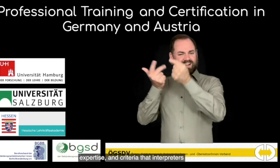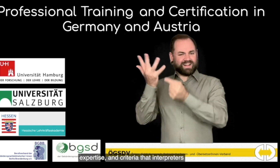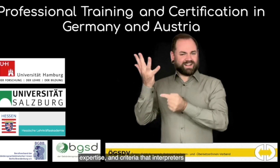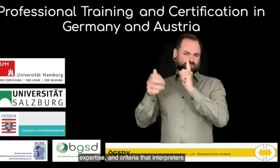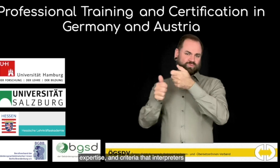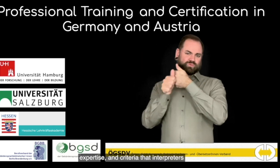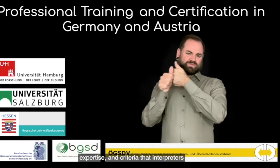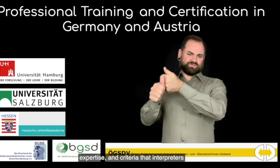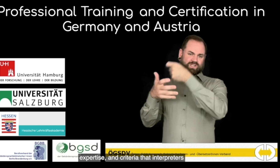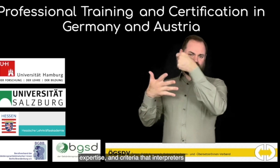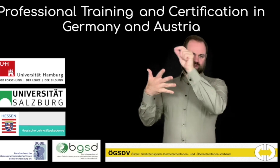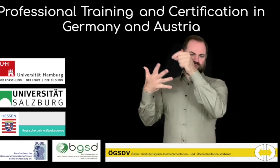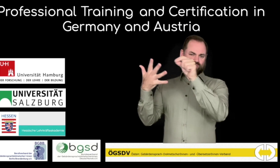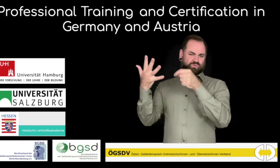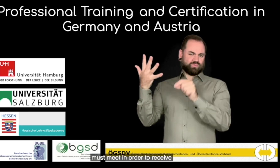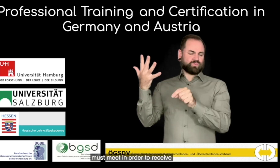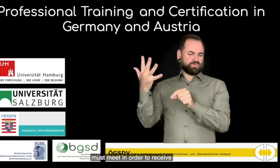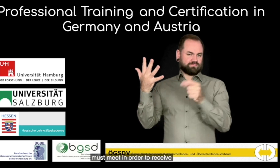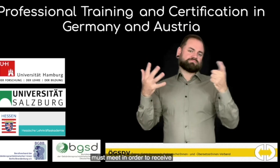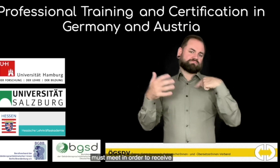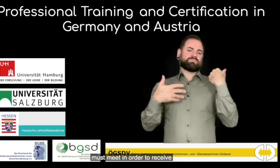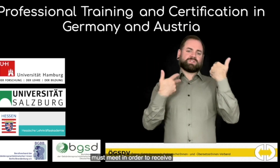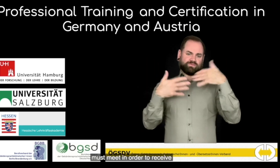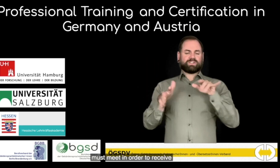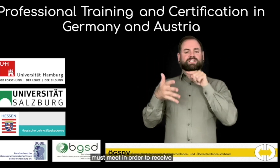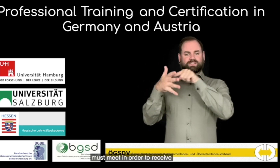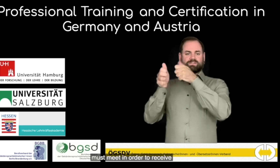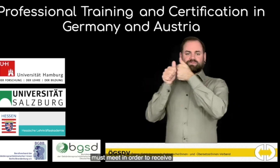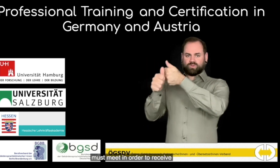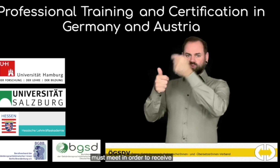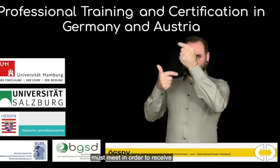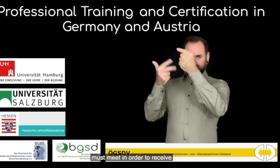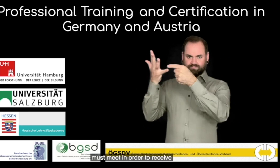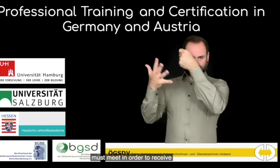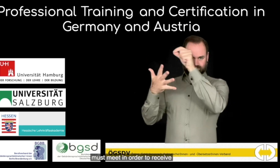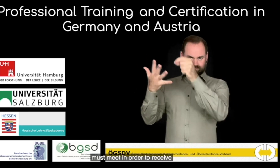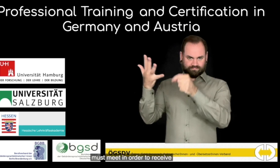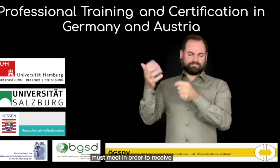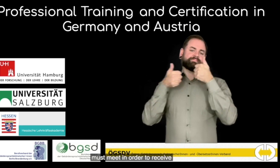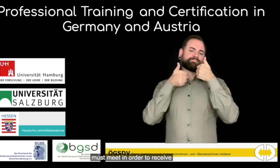their official qualification in International Sign Interpreter.